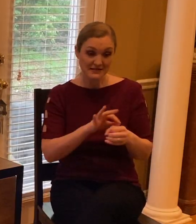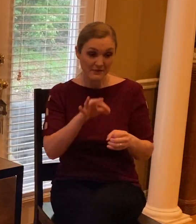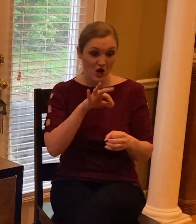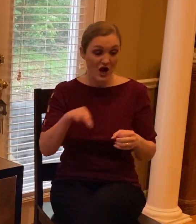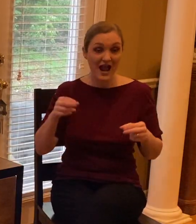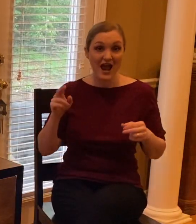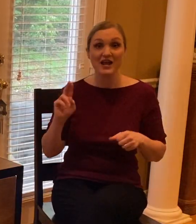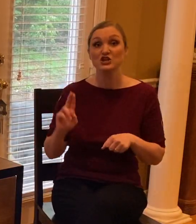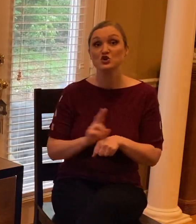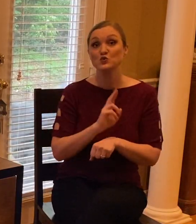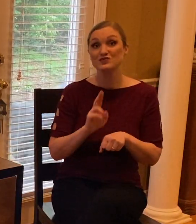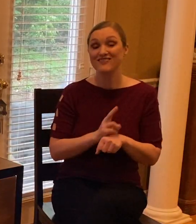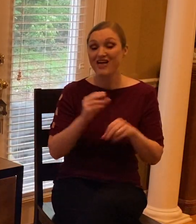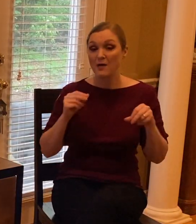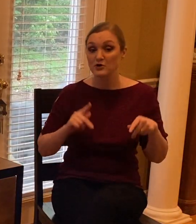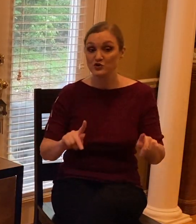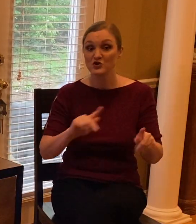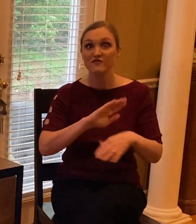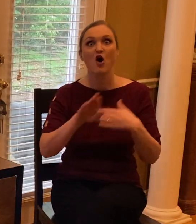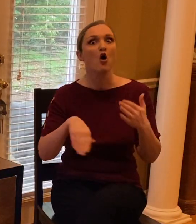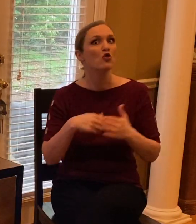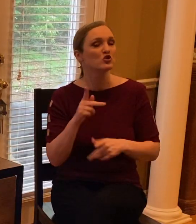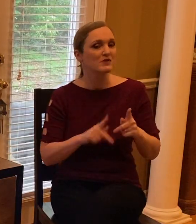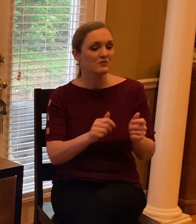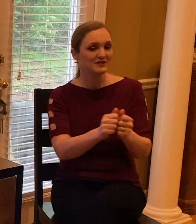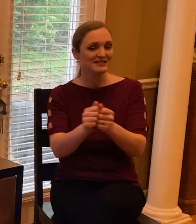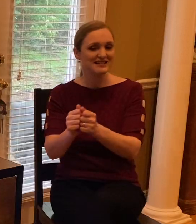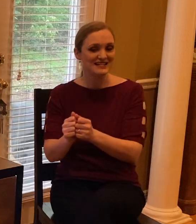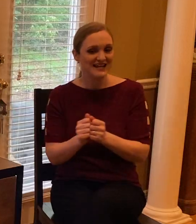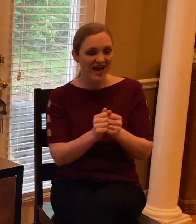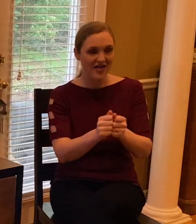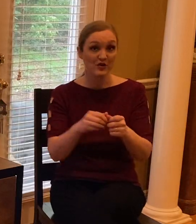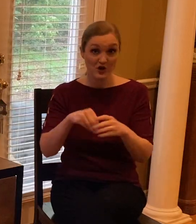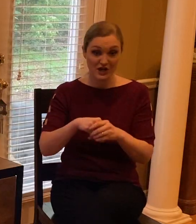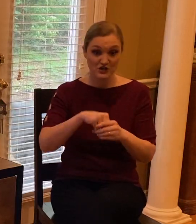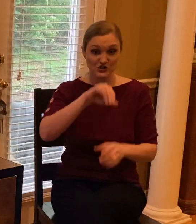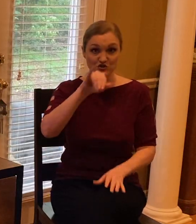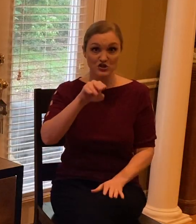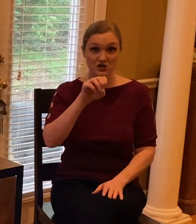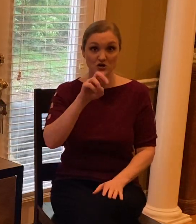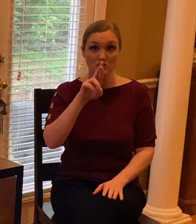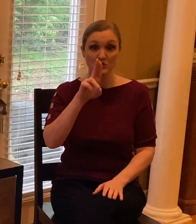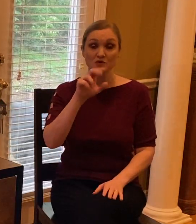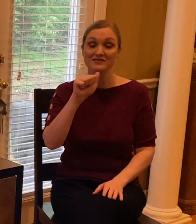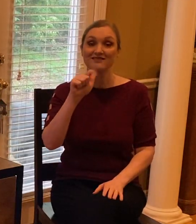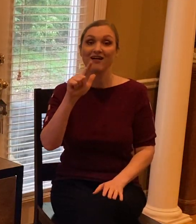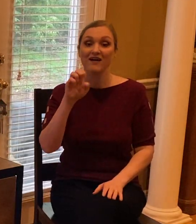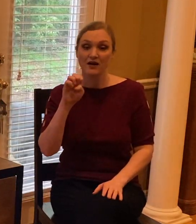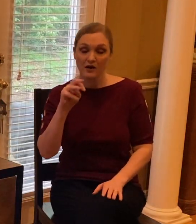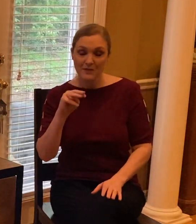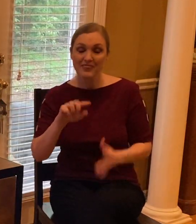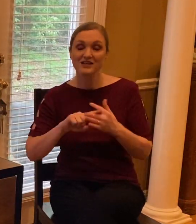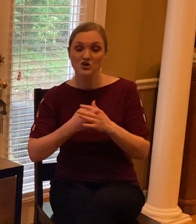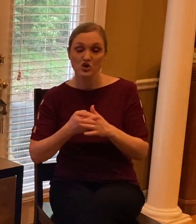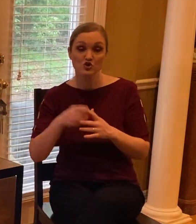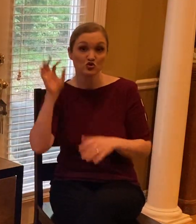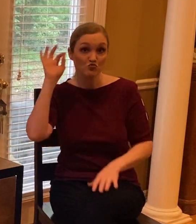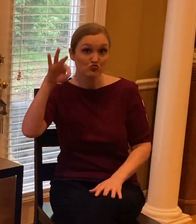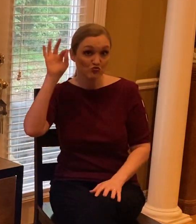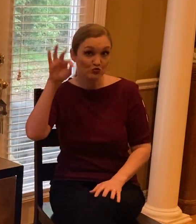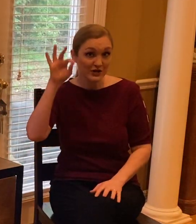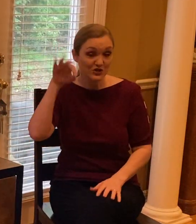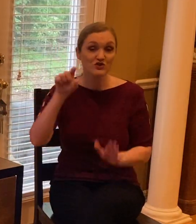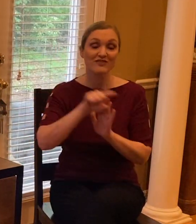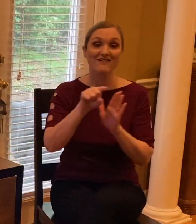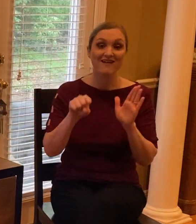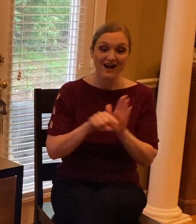that opportunity of all those people gathered in Jerusalem, they began to preach the gospel of Jesus Christ, and as a result of